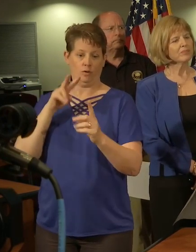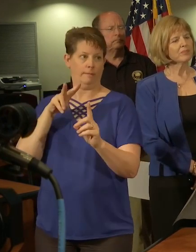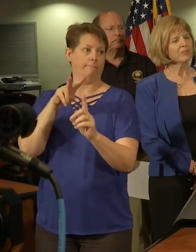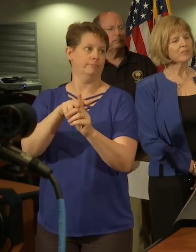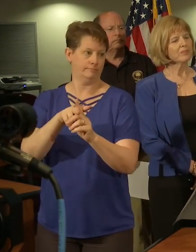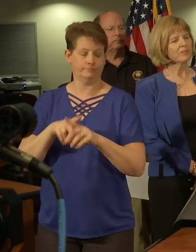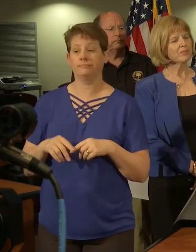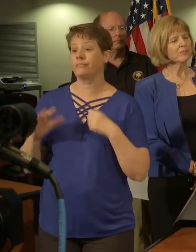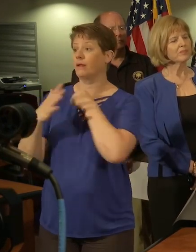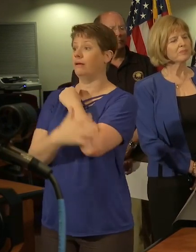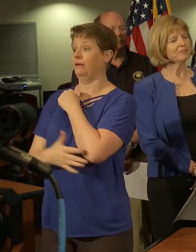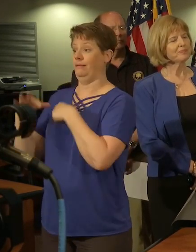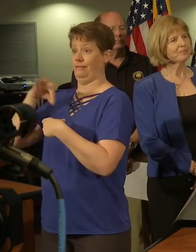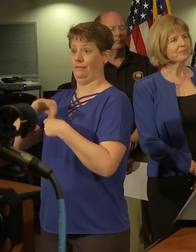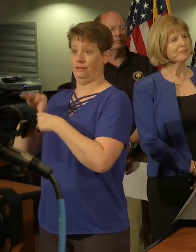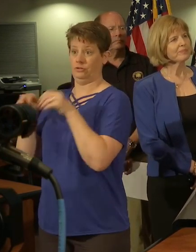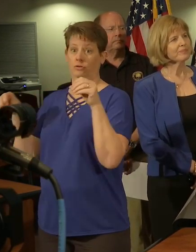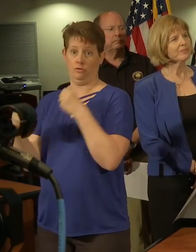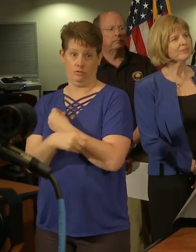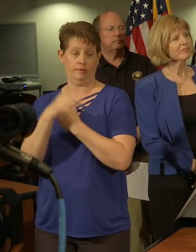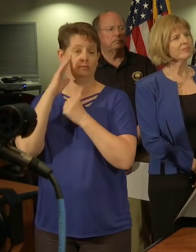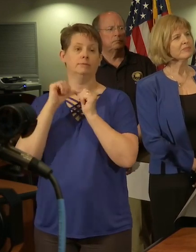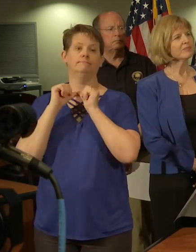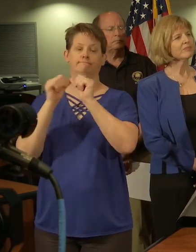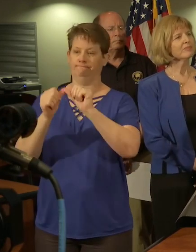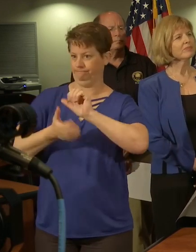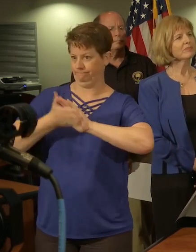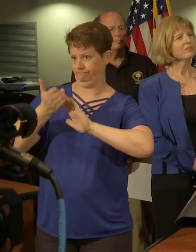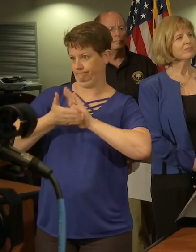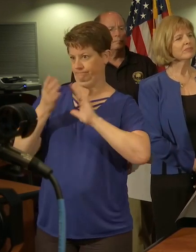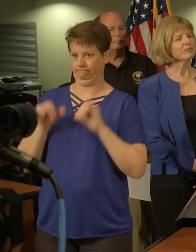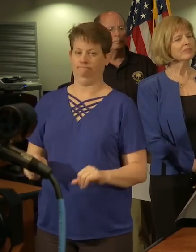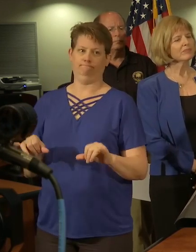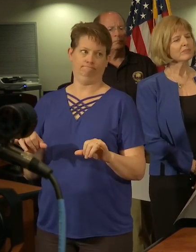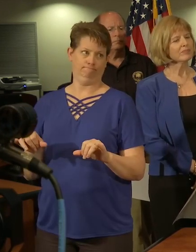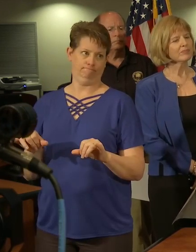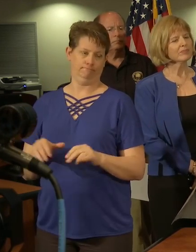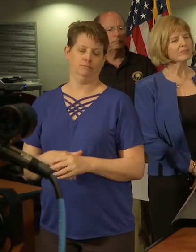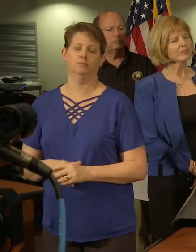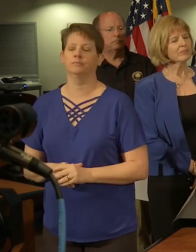County elections offices shall continue to operate as normal.